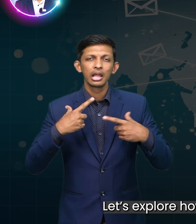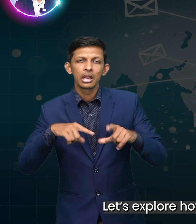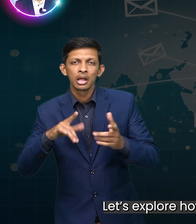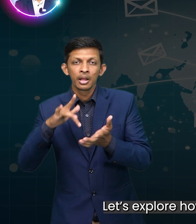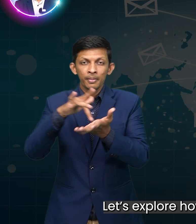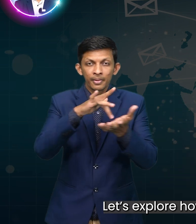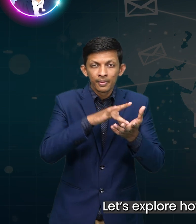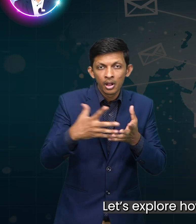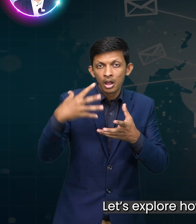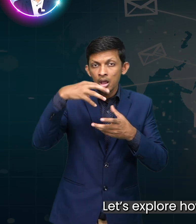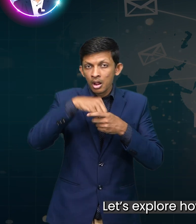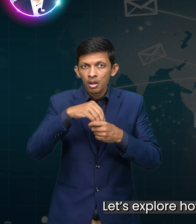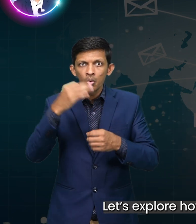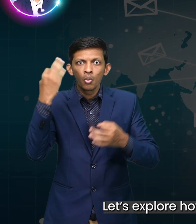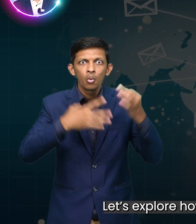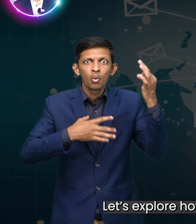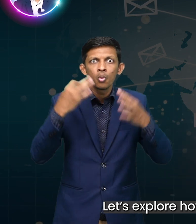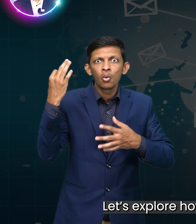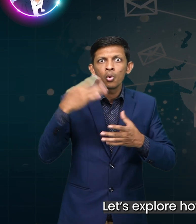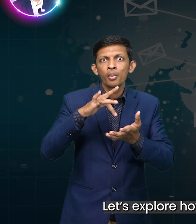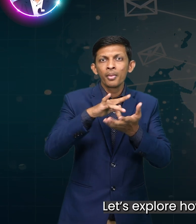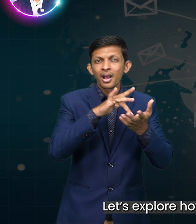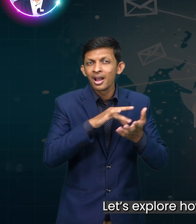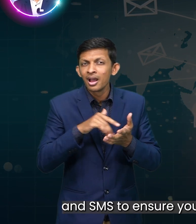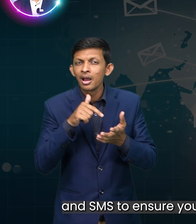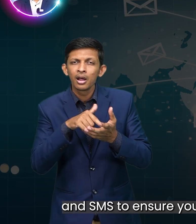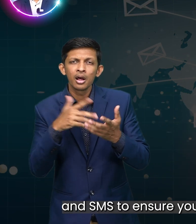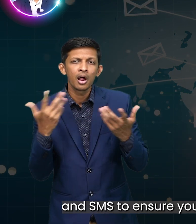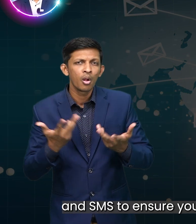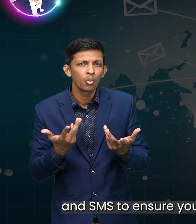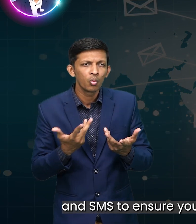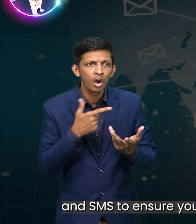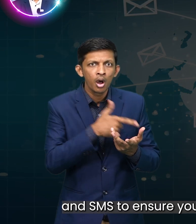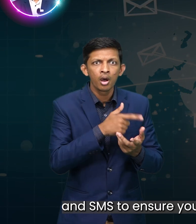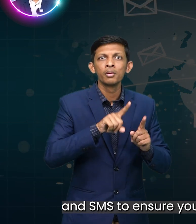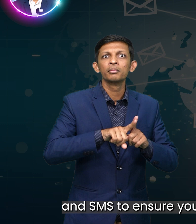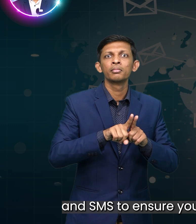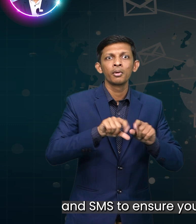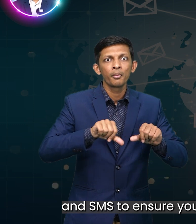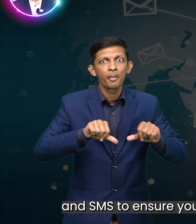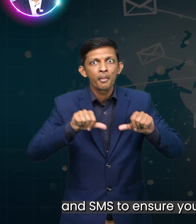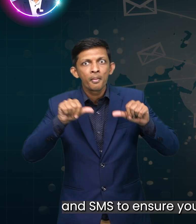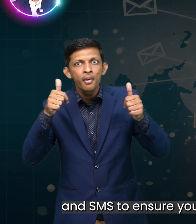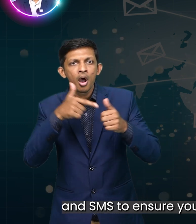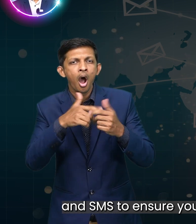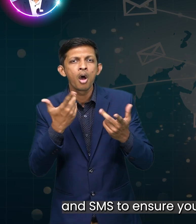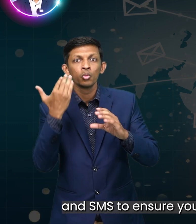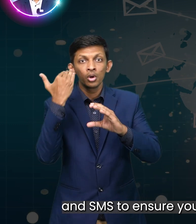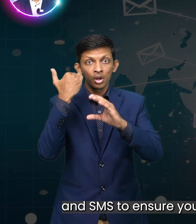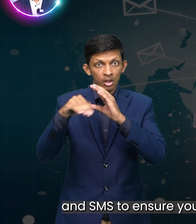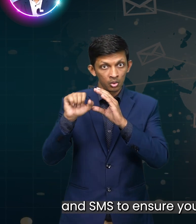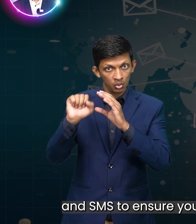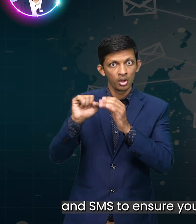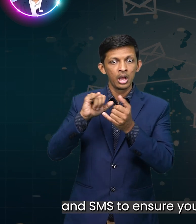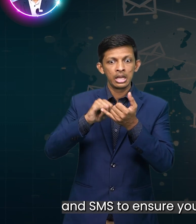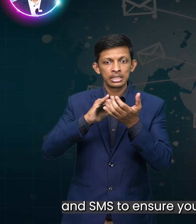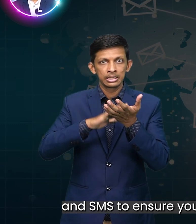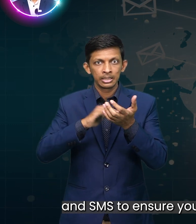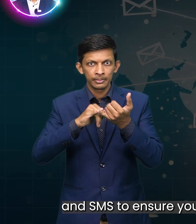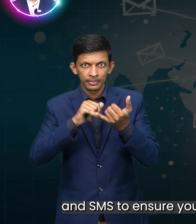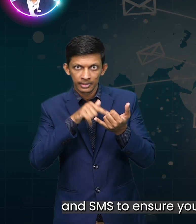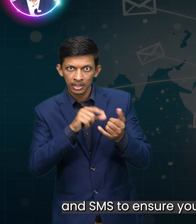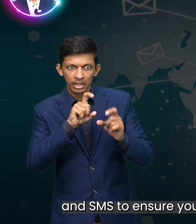Let's explore how to effectively handle emails and SMS to ensure you make the best impression possible.